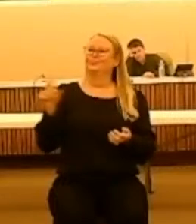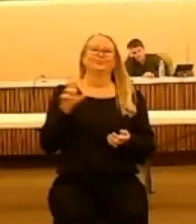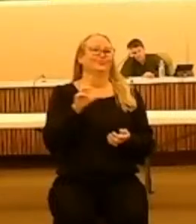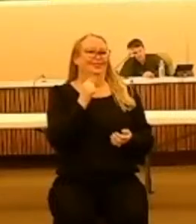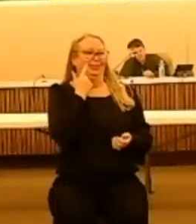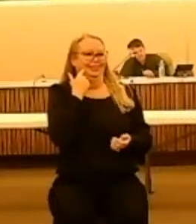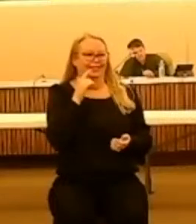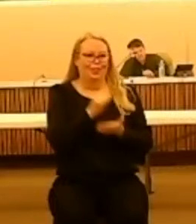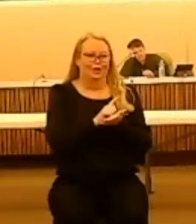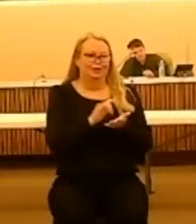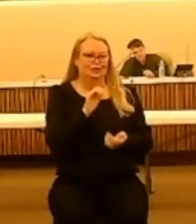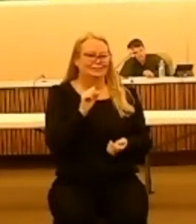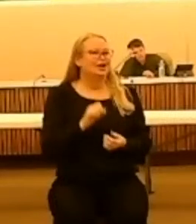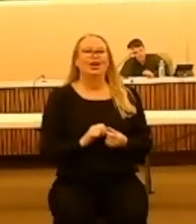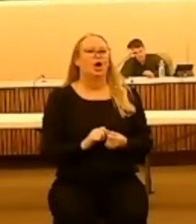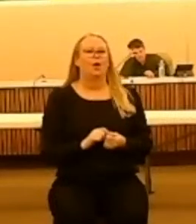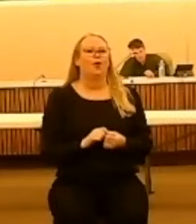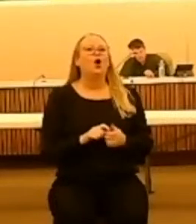June.